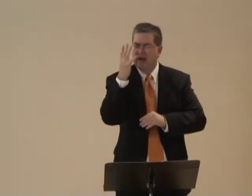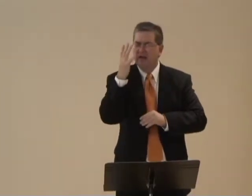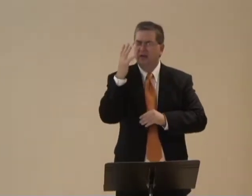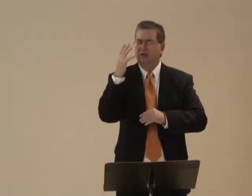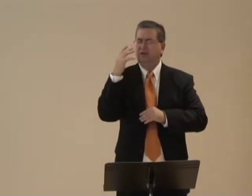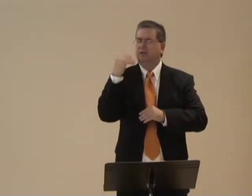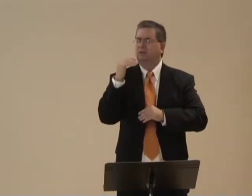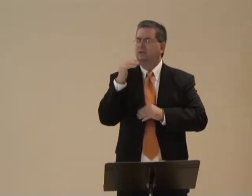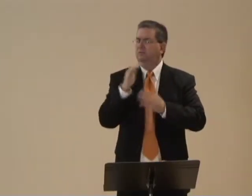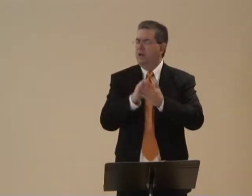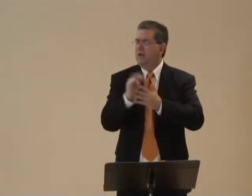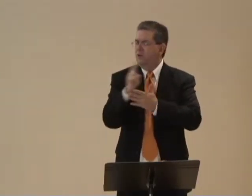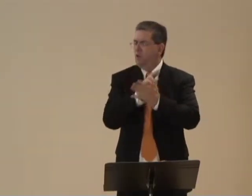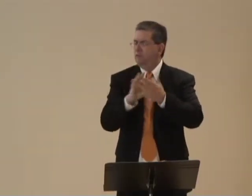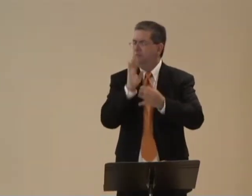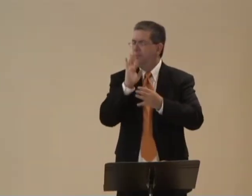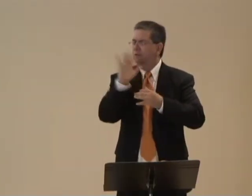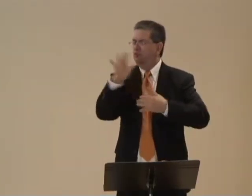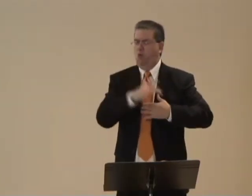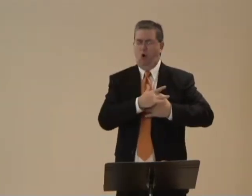love and grace.